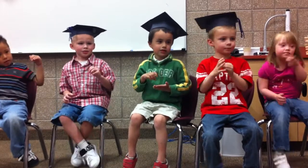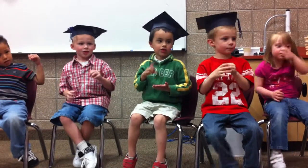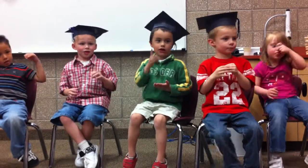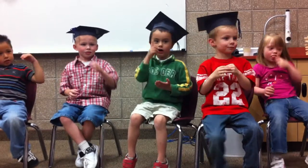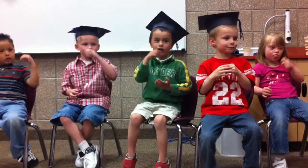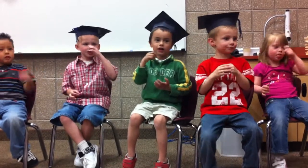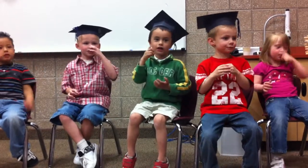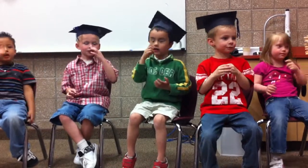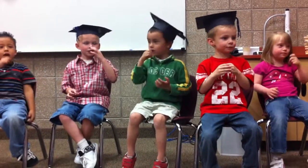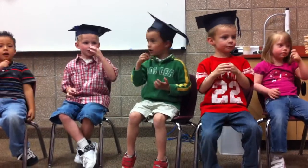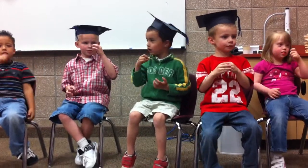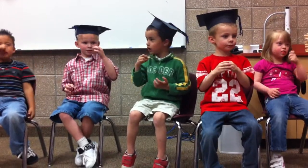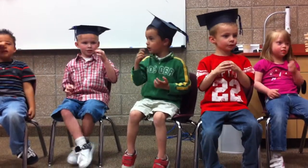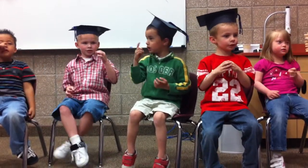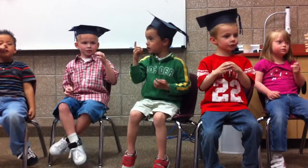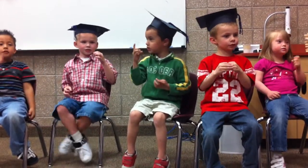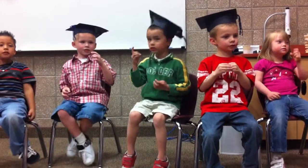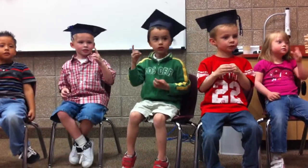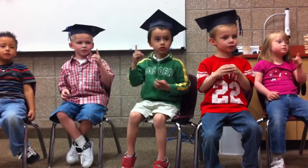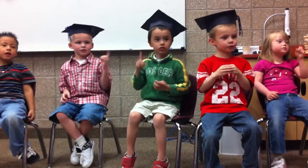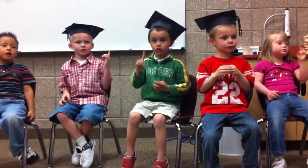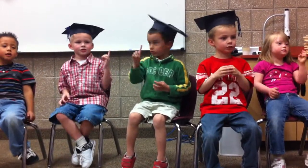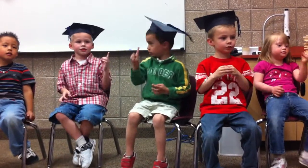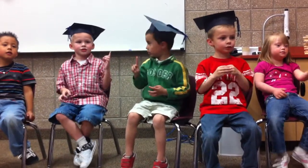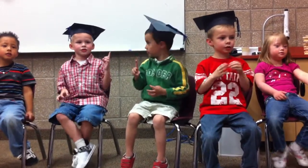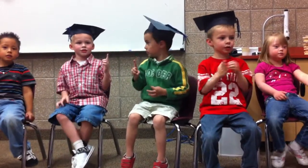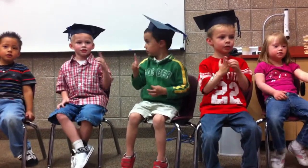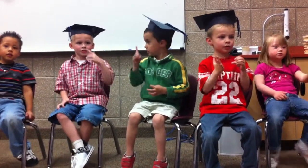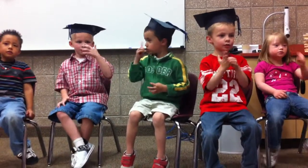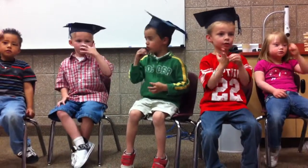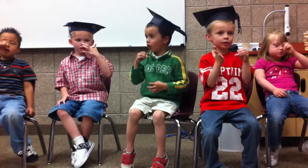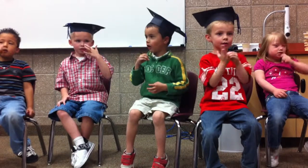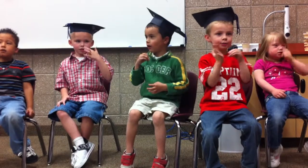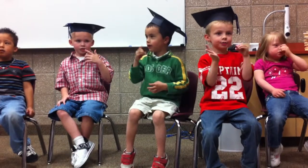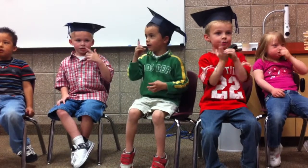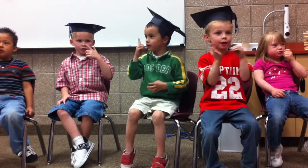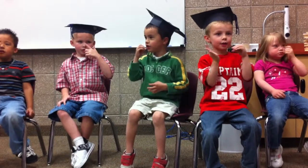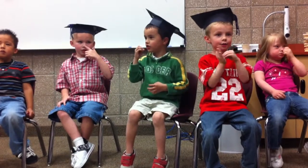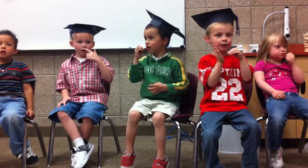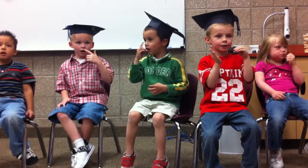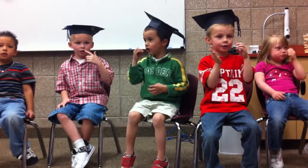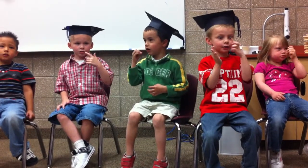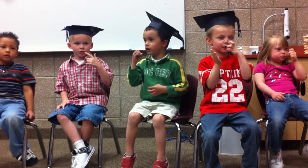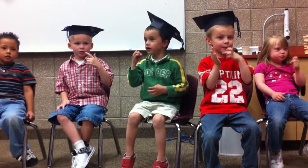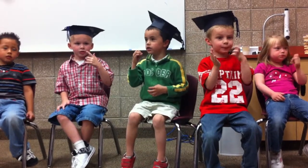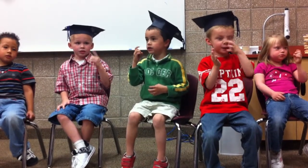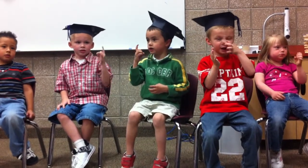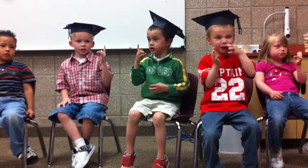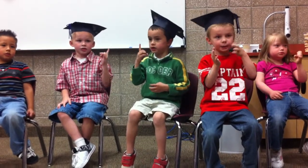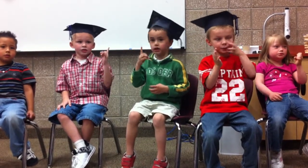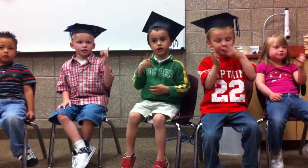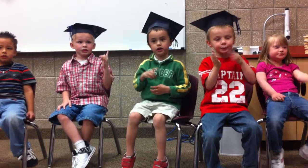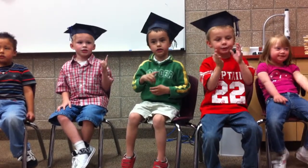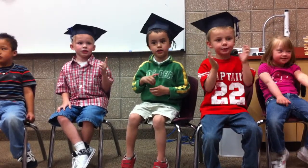Dolly, dolly, d-d-d. Dolly, dolly, d-d-d.